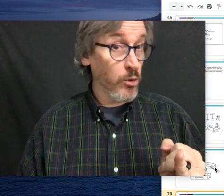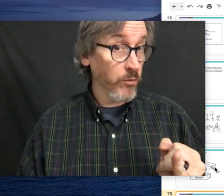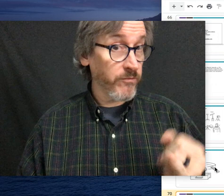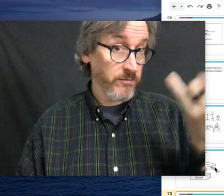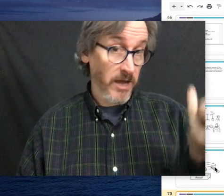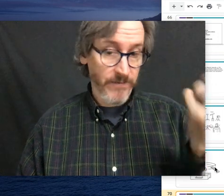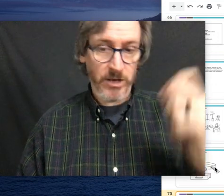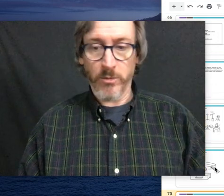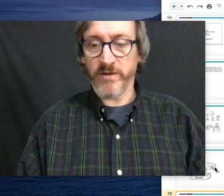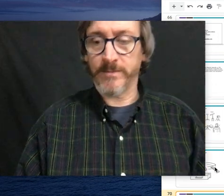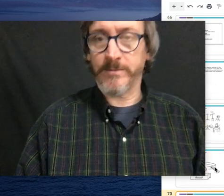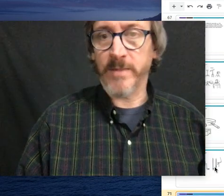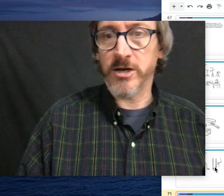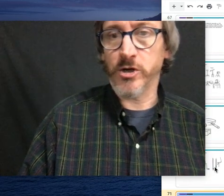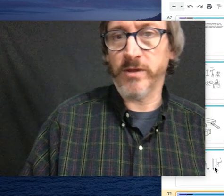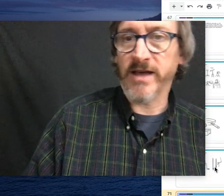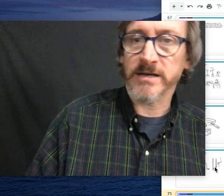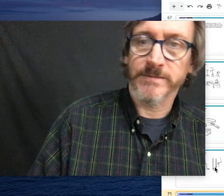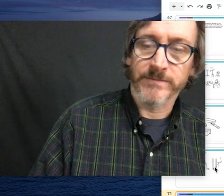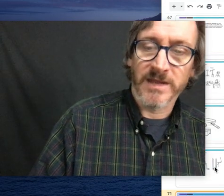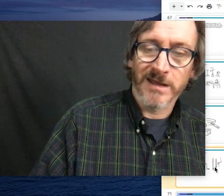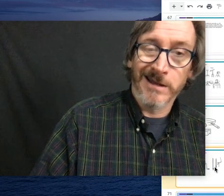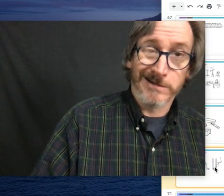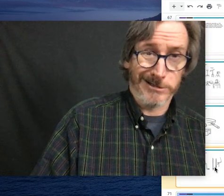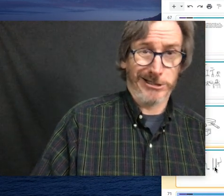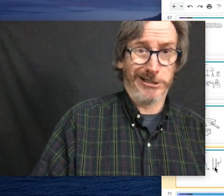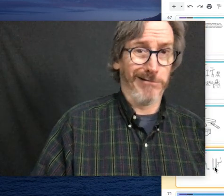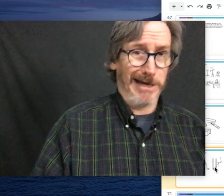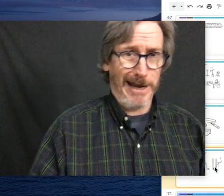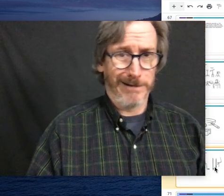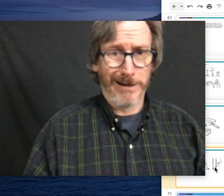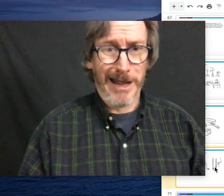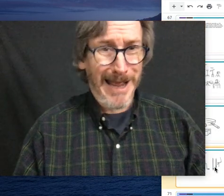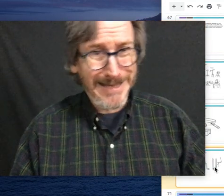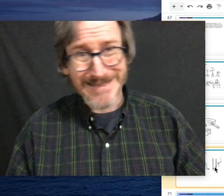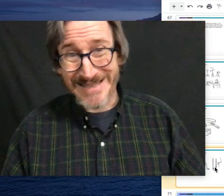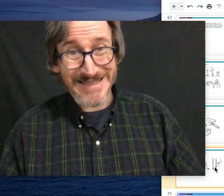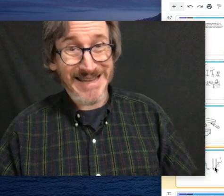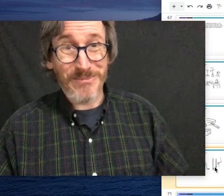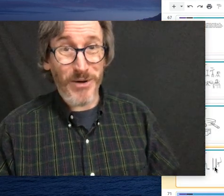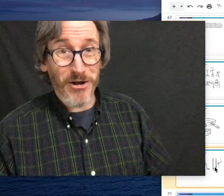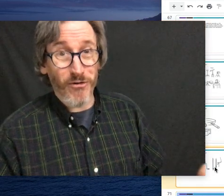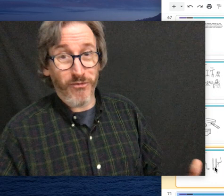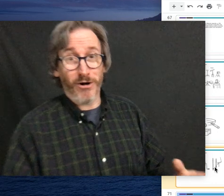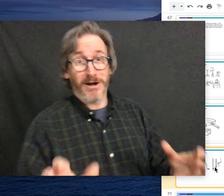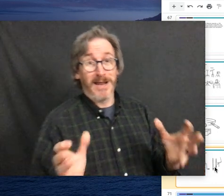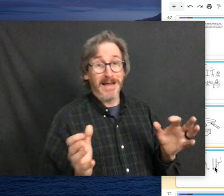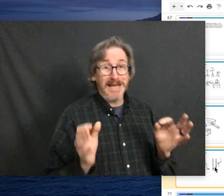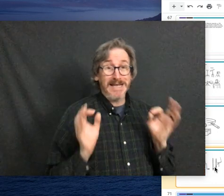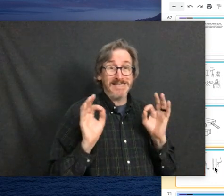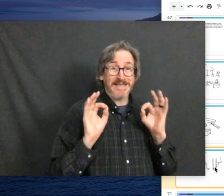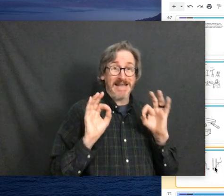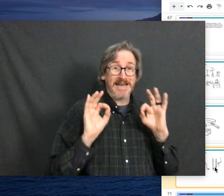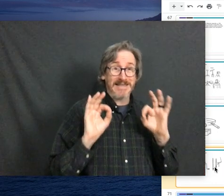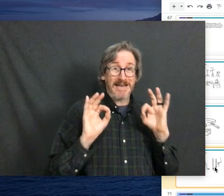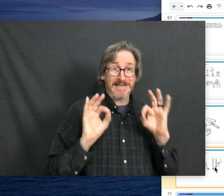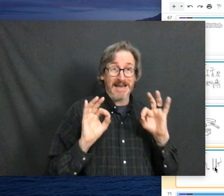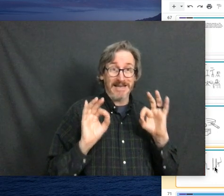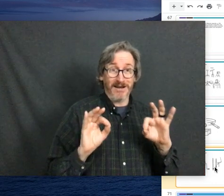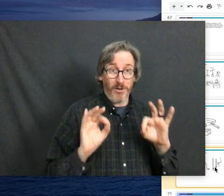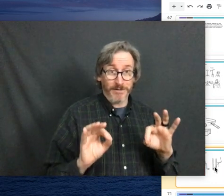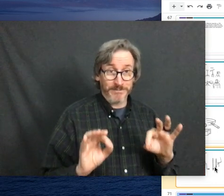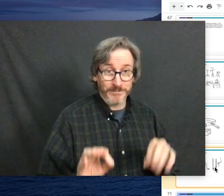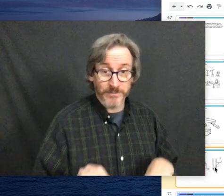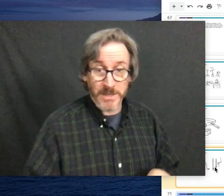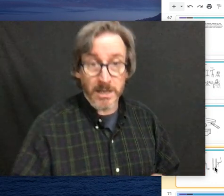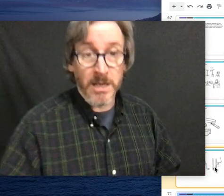you move, and then you move it and show the effect. So again, 16.04. He's a tiny, tiny, tiny